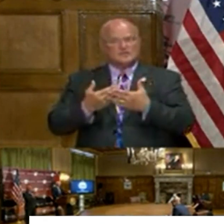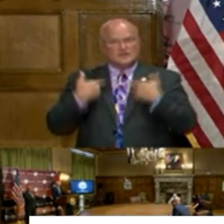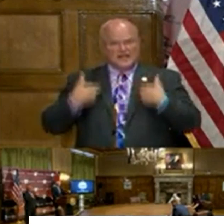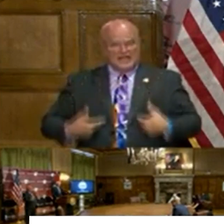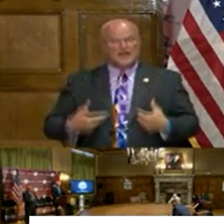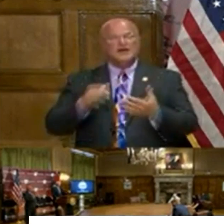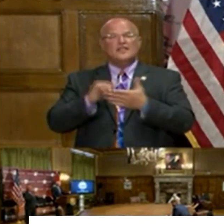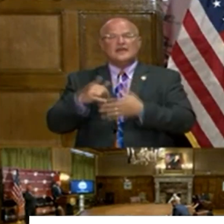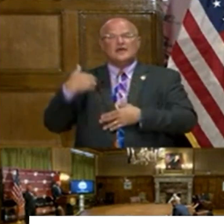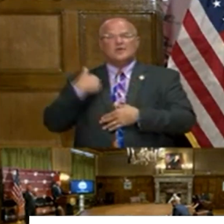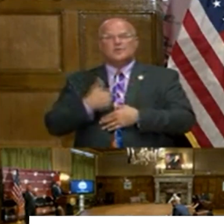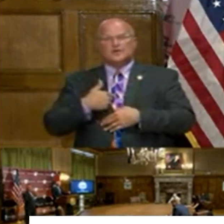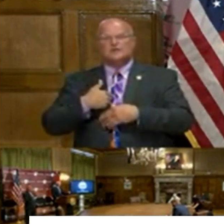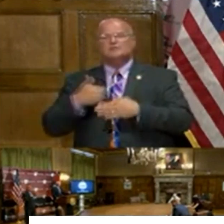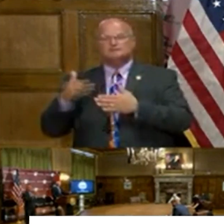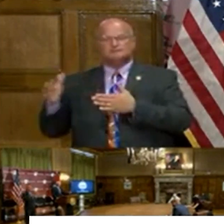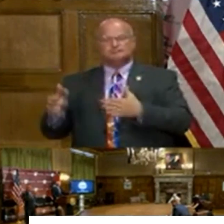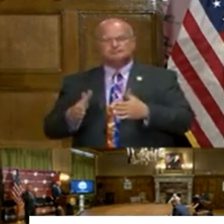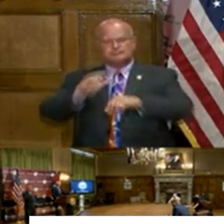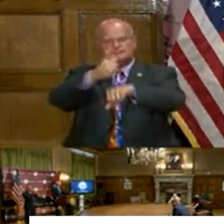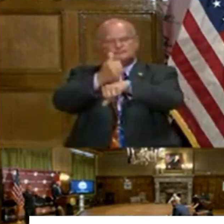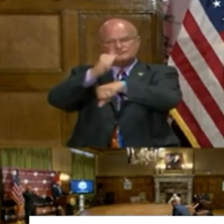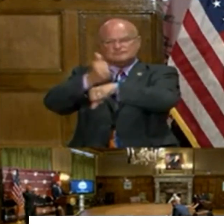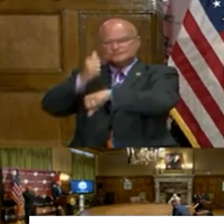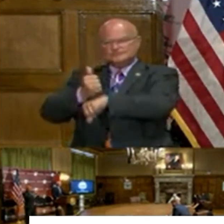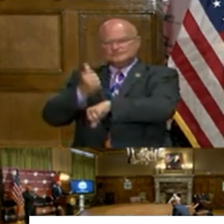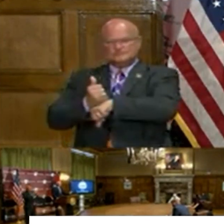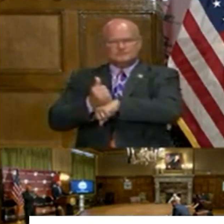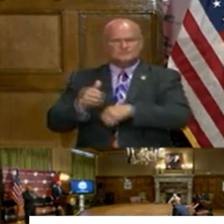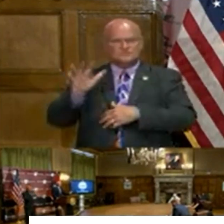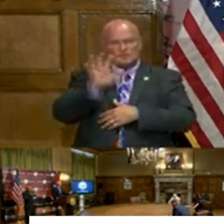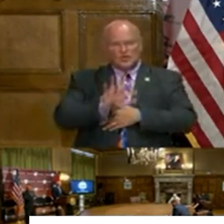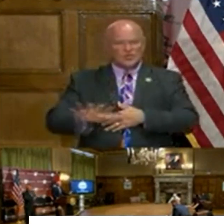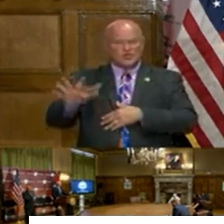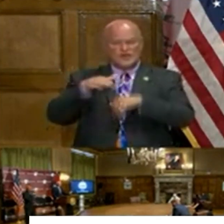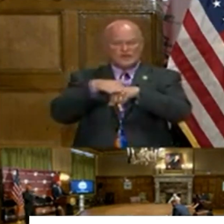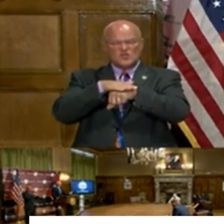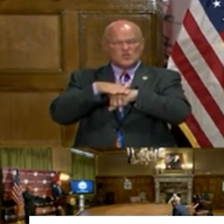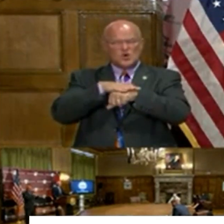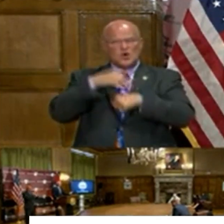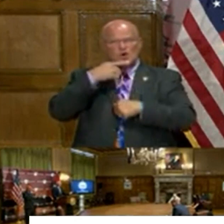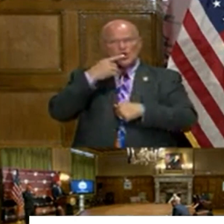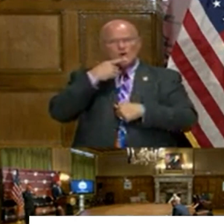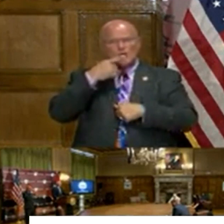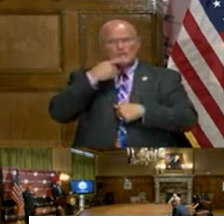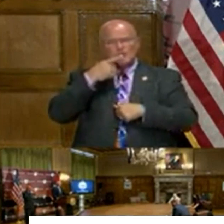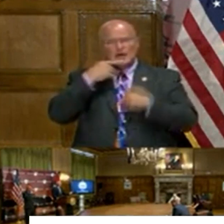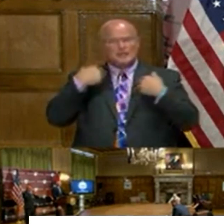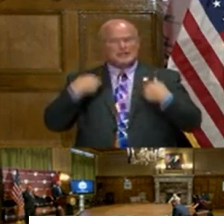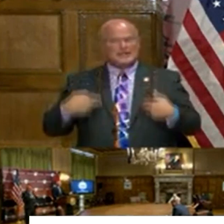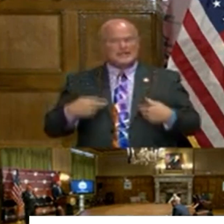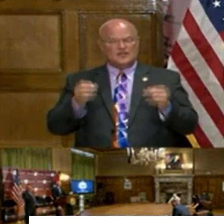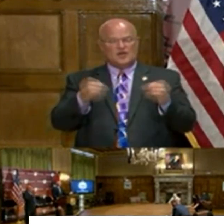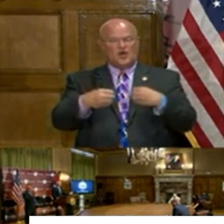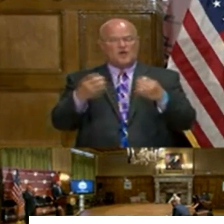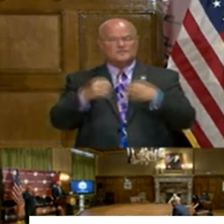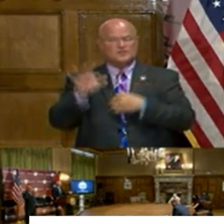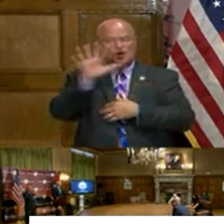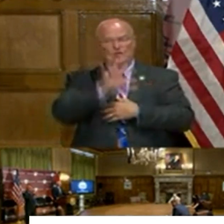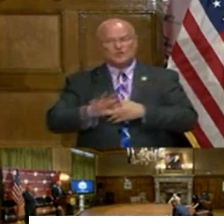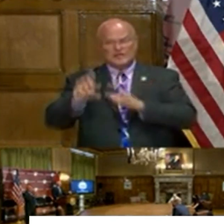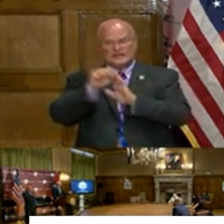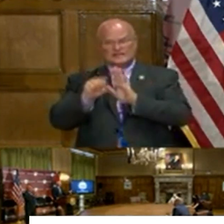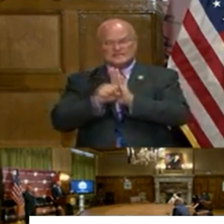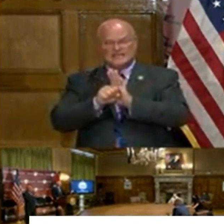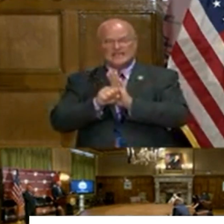that we were planning to deploy to our local public health offices so that it could